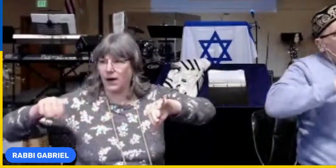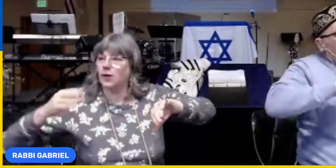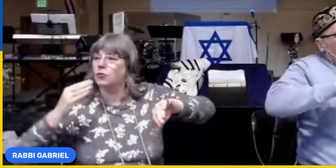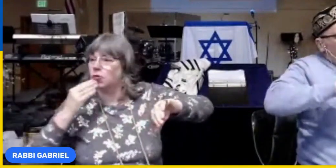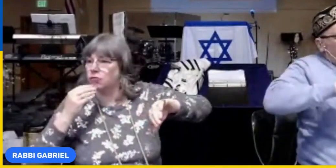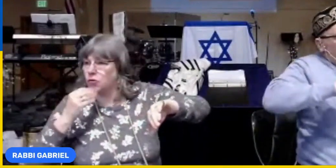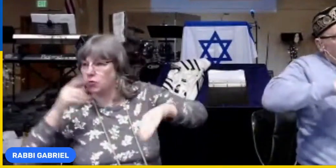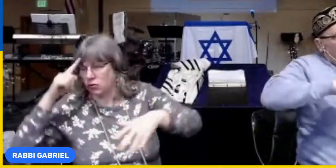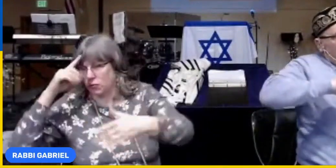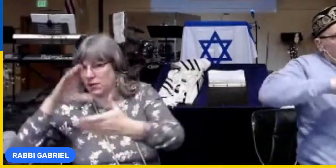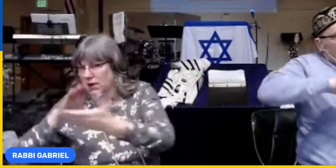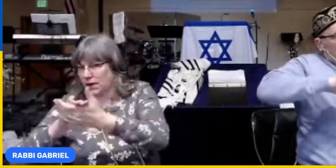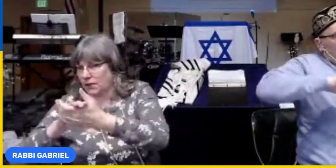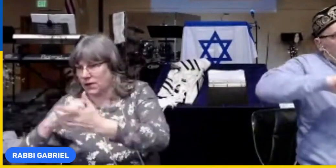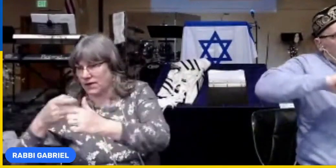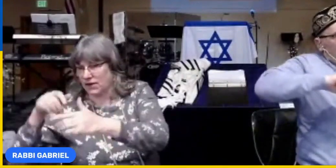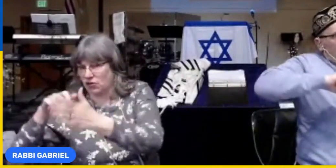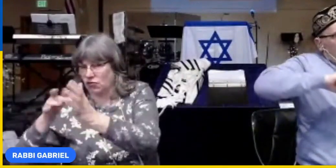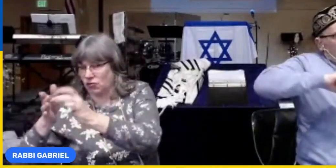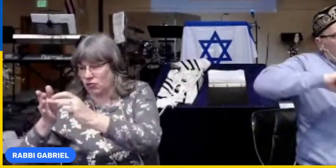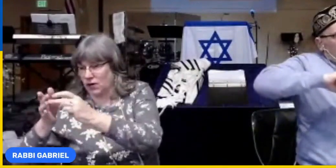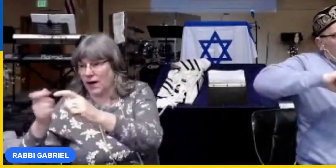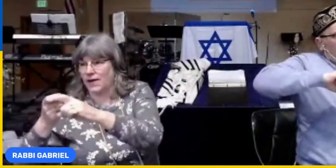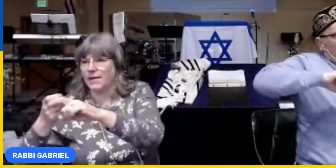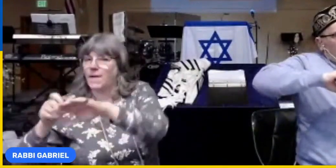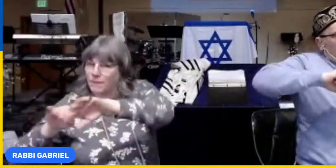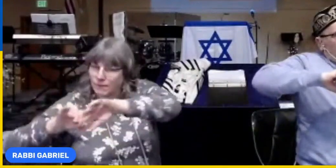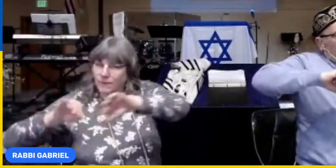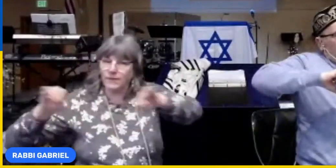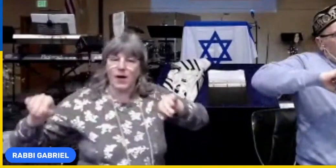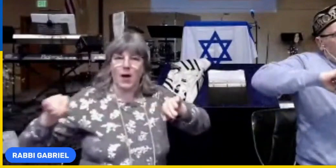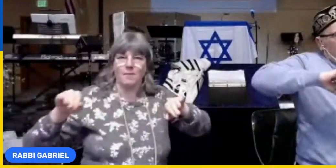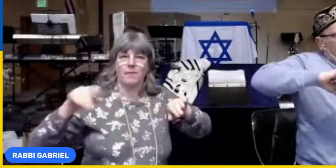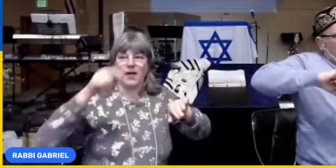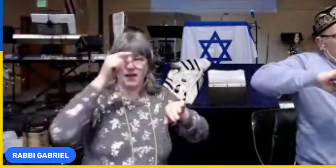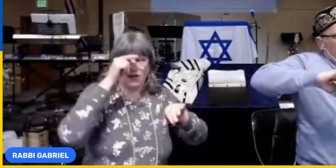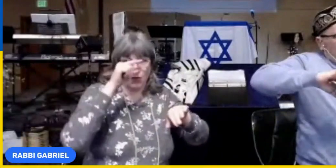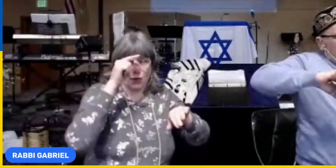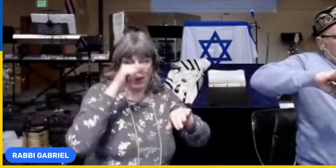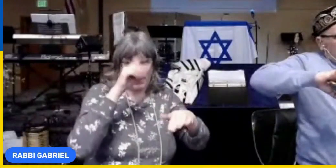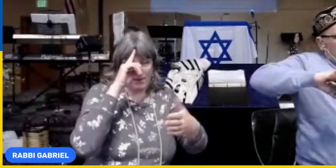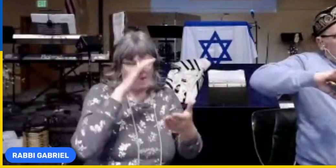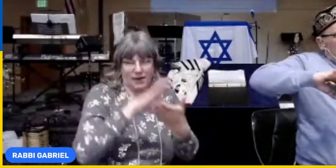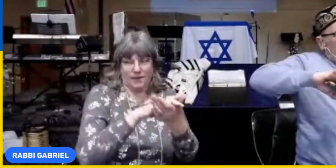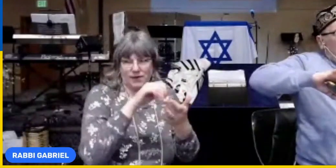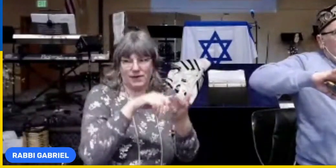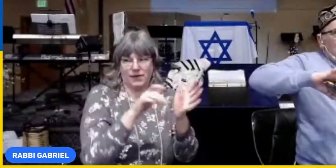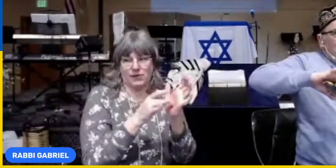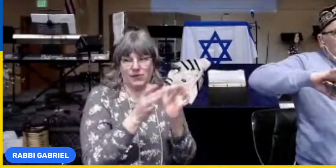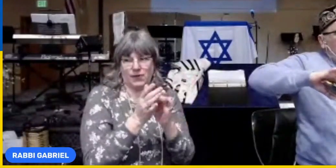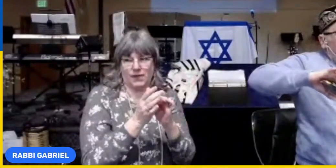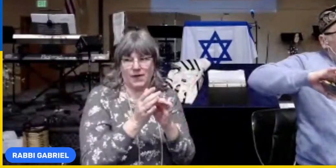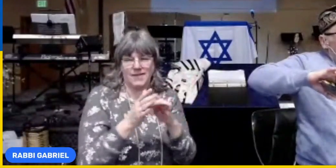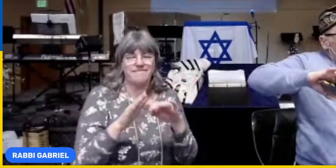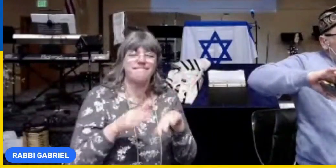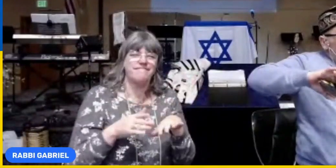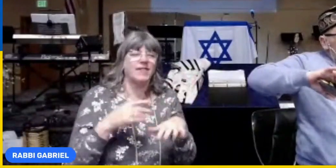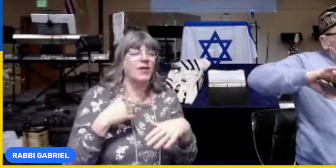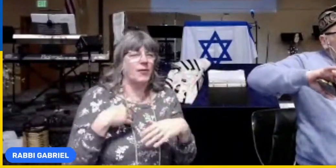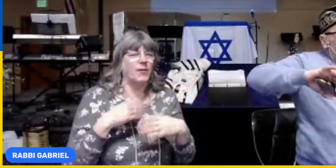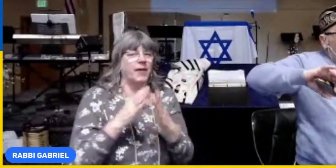the beginning of the Gentile believers starting to want to live differently, worship on a different